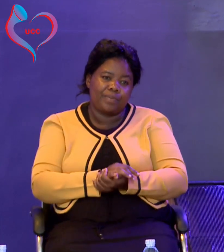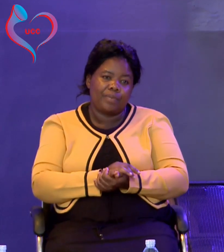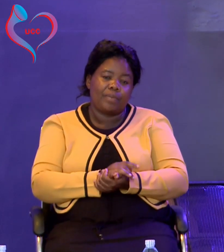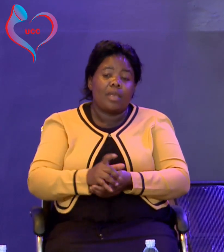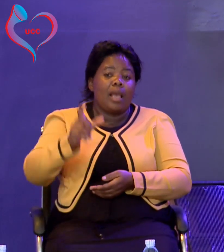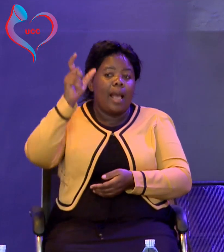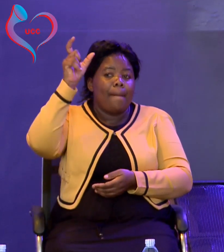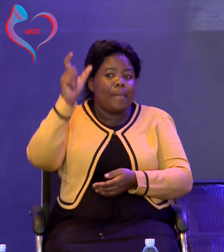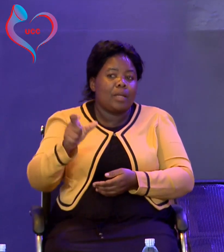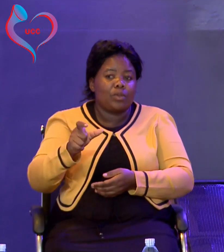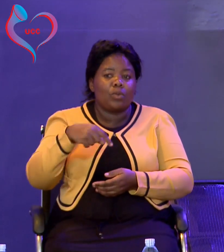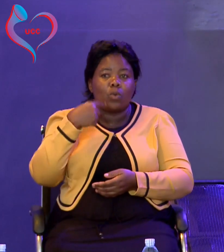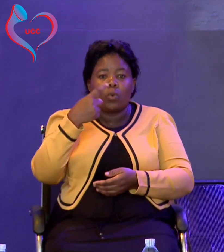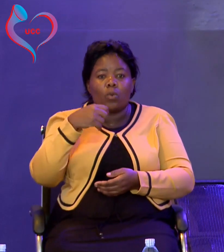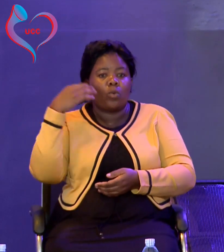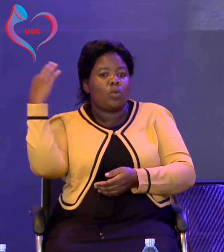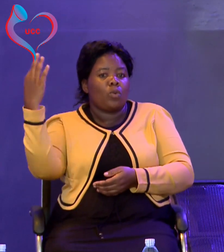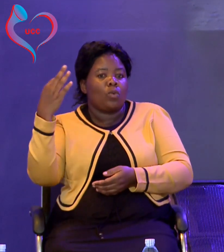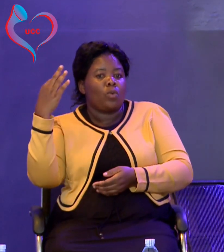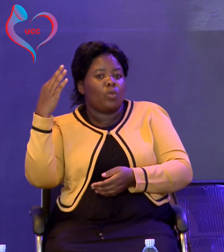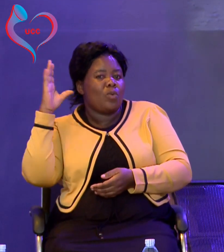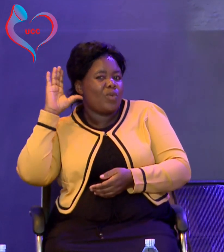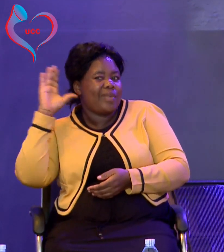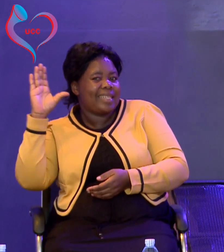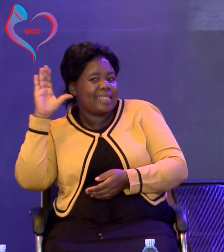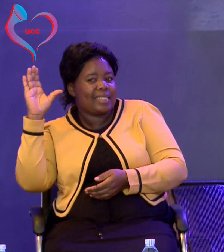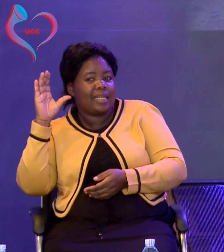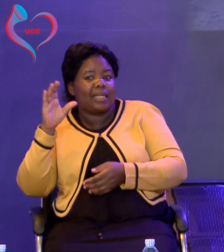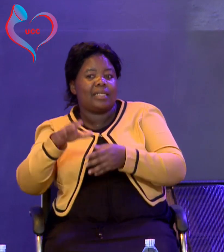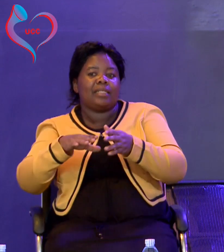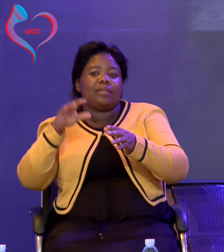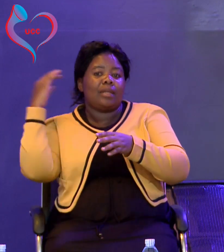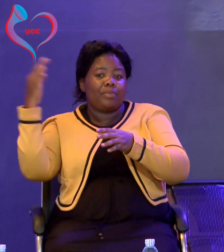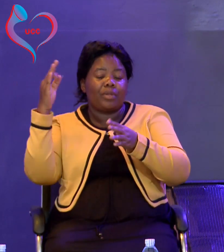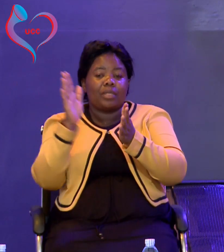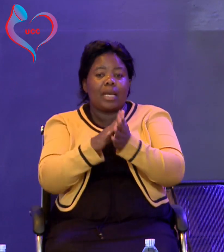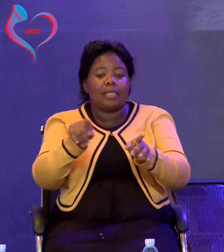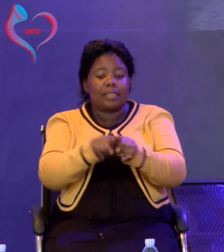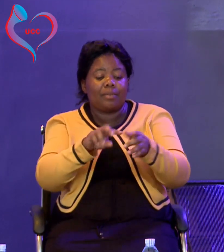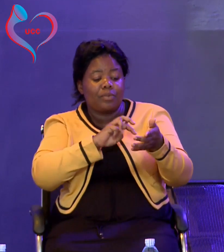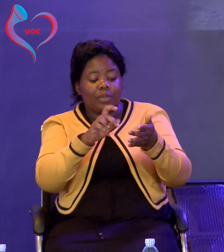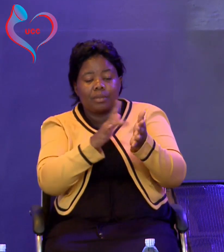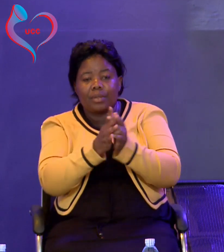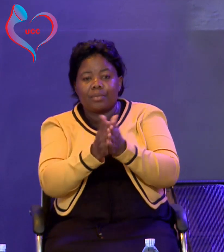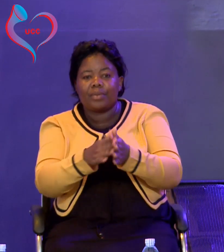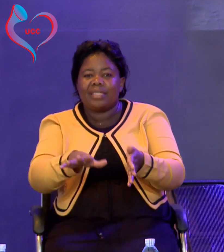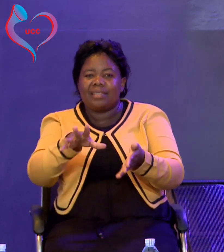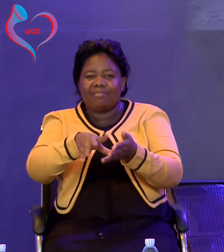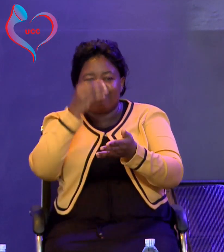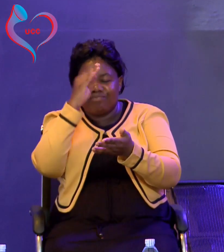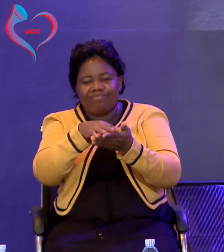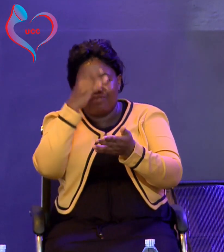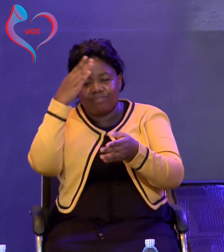Omuntu awulira ekigambo ng'atasoma Bayibuli. A person who hears the word and also reads the Bible, they get